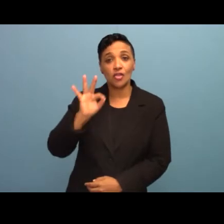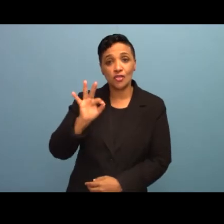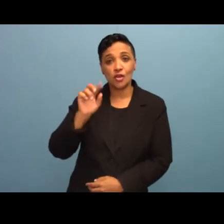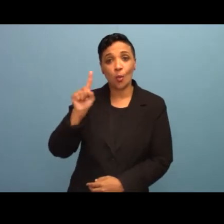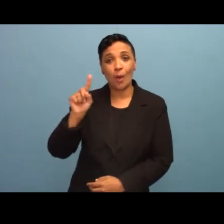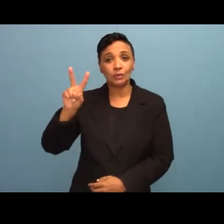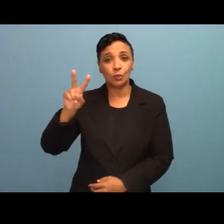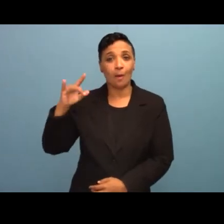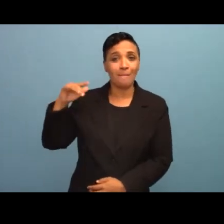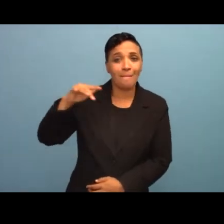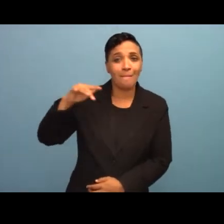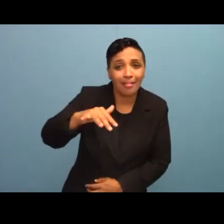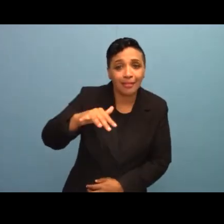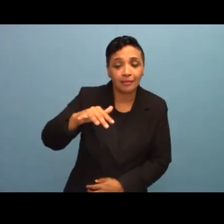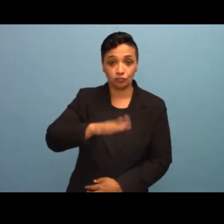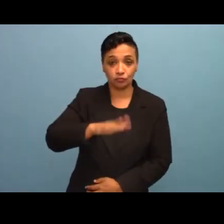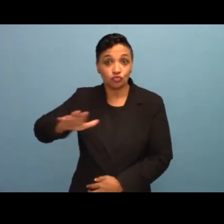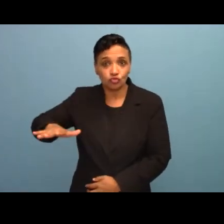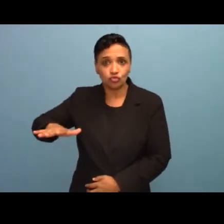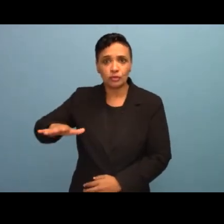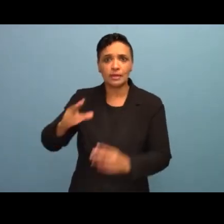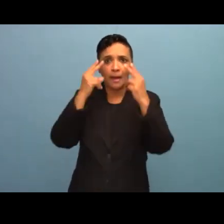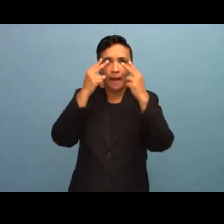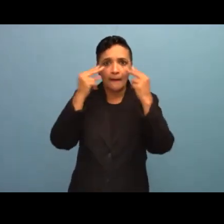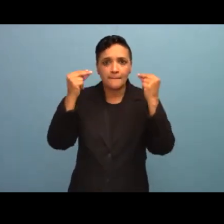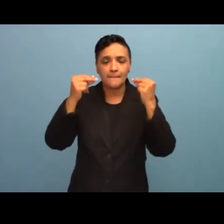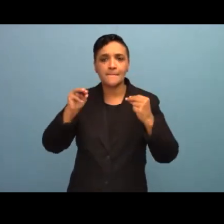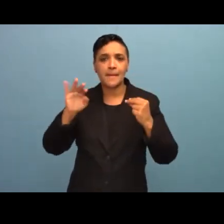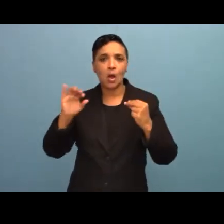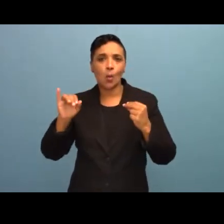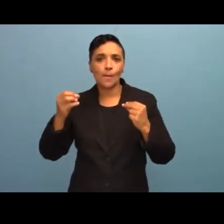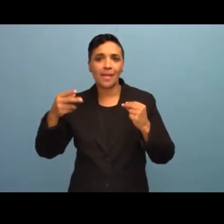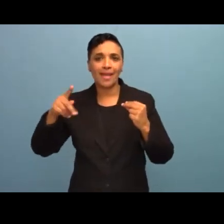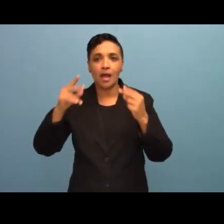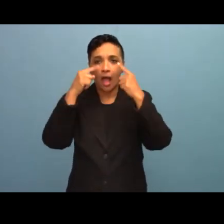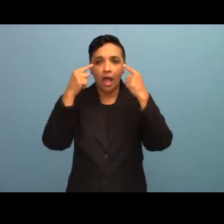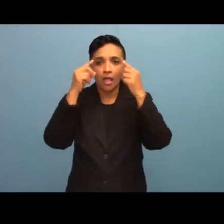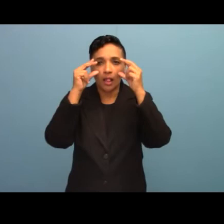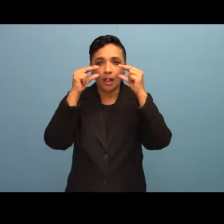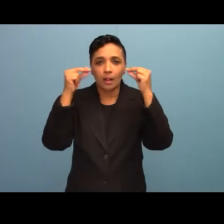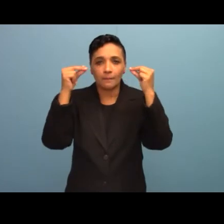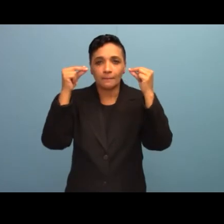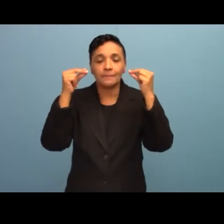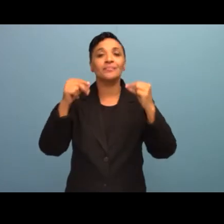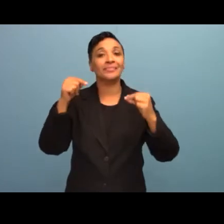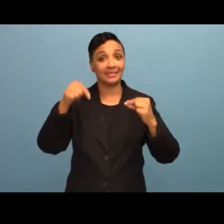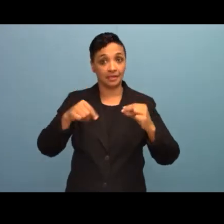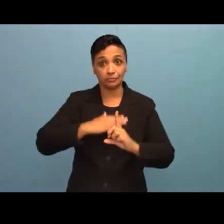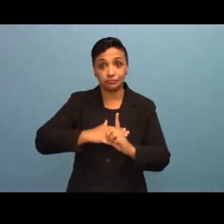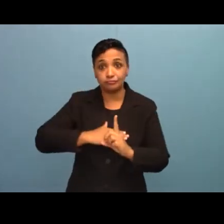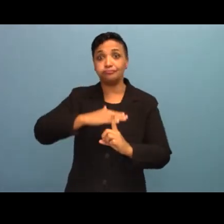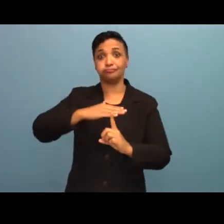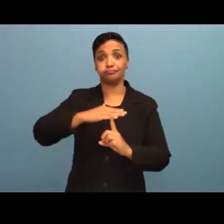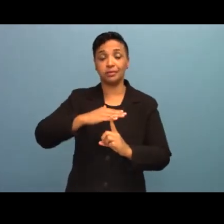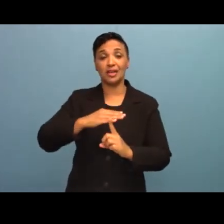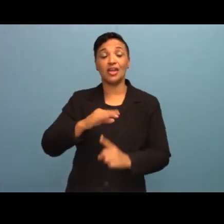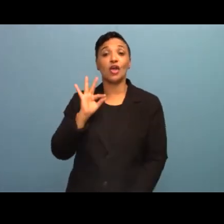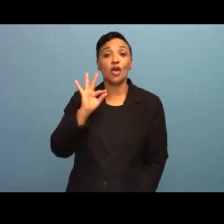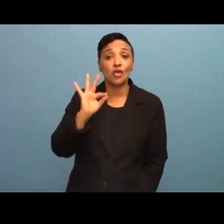the world affected by myopia. And this is set to increase to 324 million